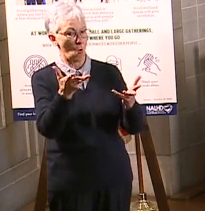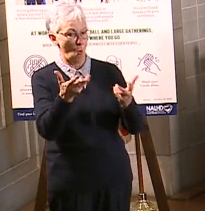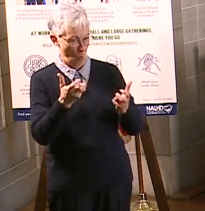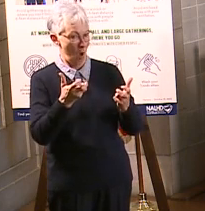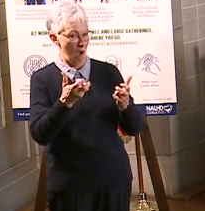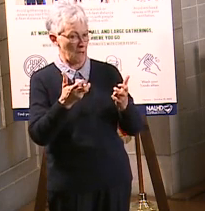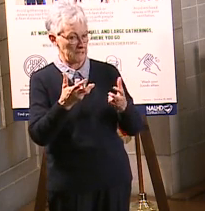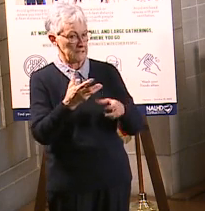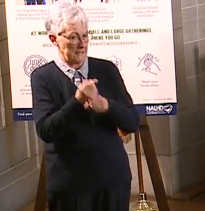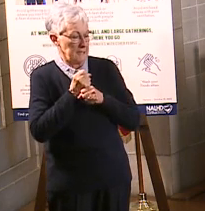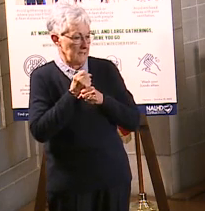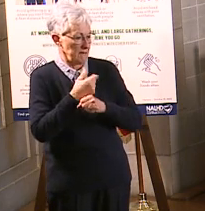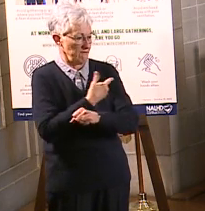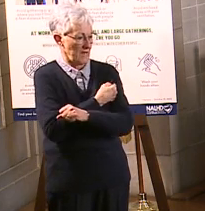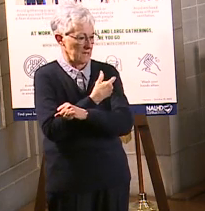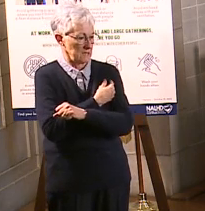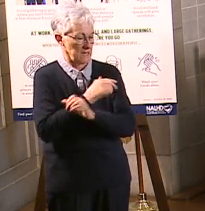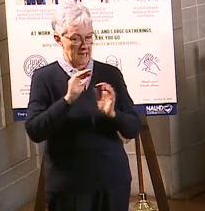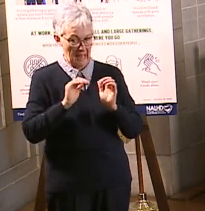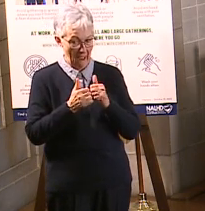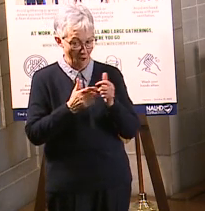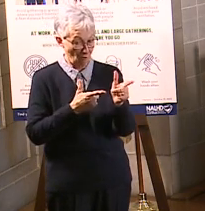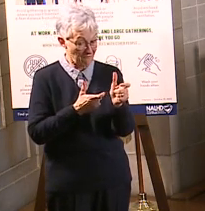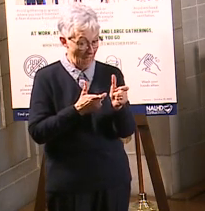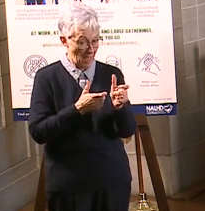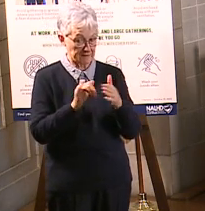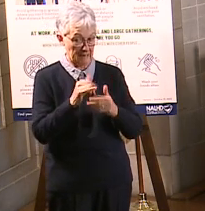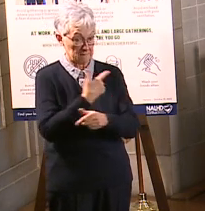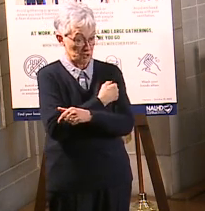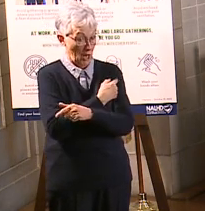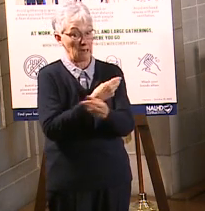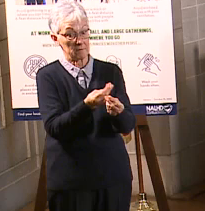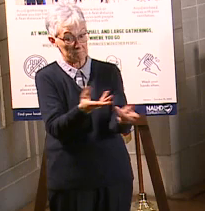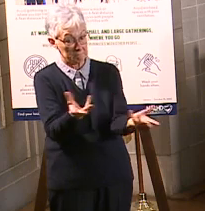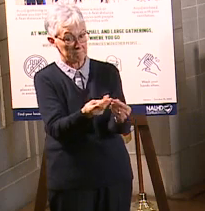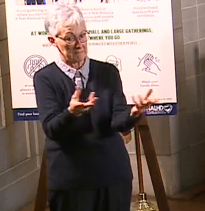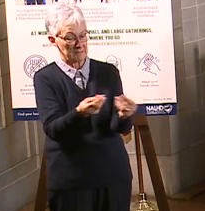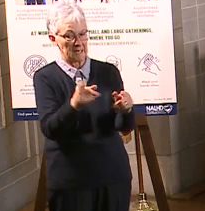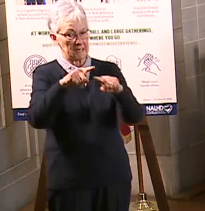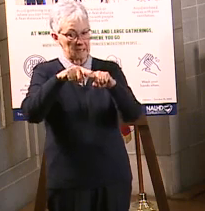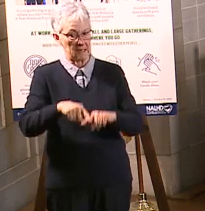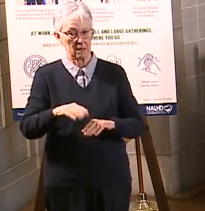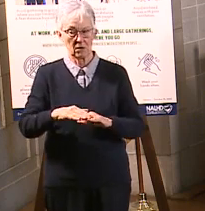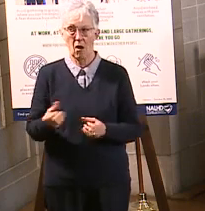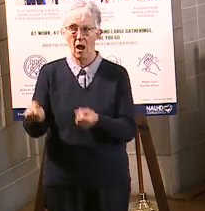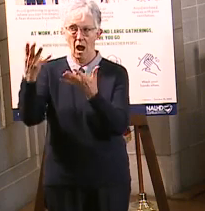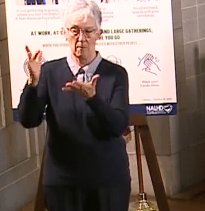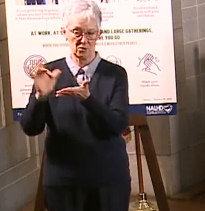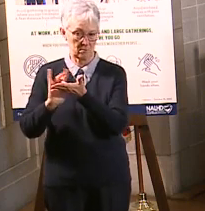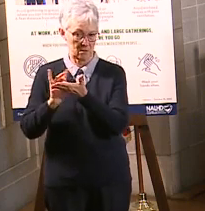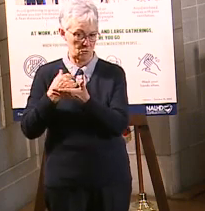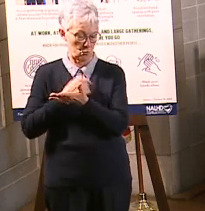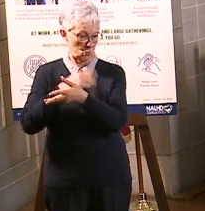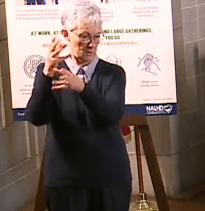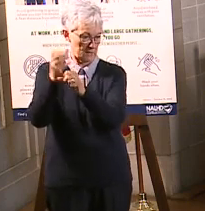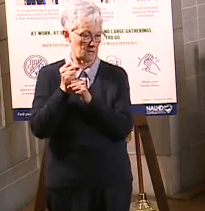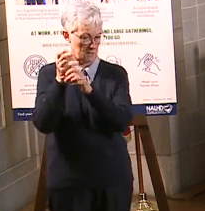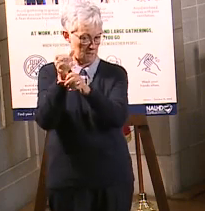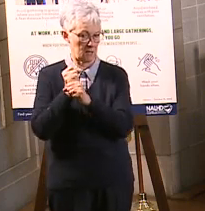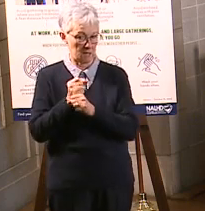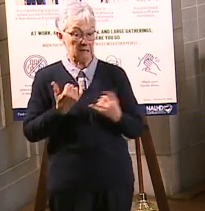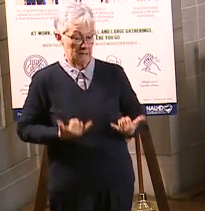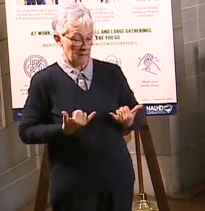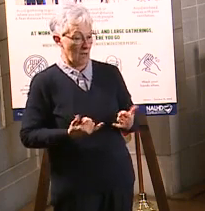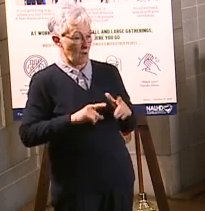so how fast it takes us to get through that is really going to be dependent on how much vaccine we get. As Andrew was laying out, we are seeing increased numbers of